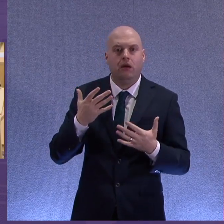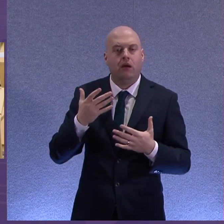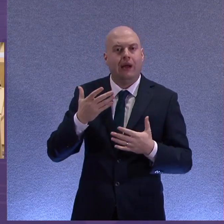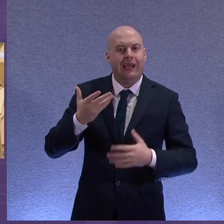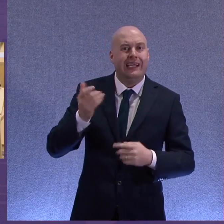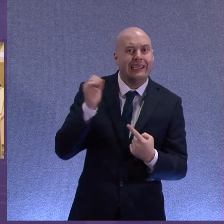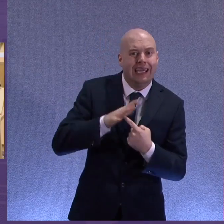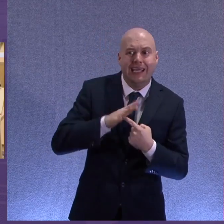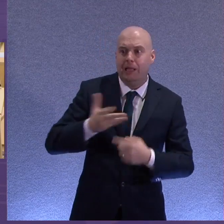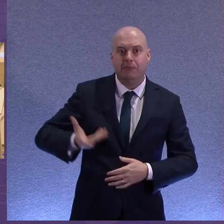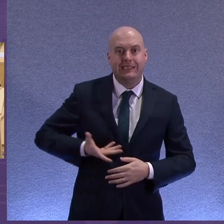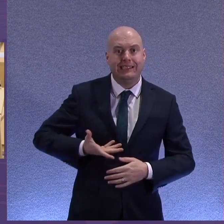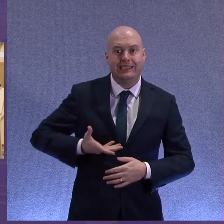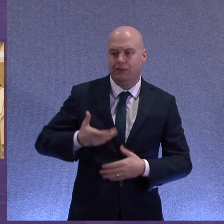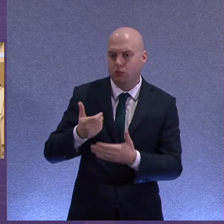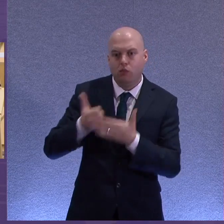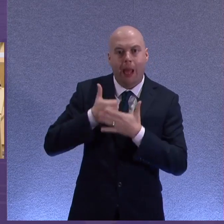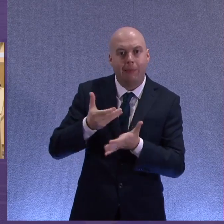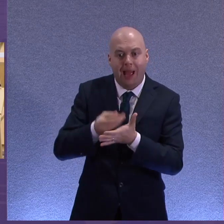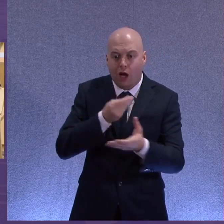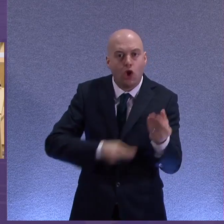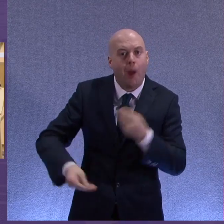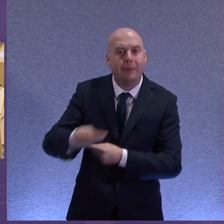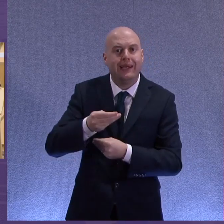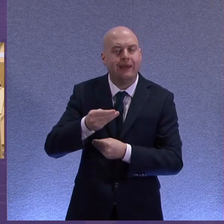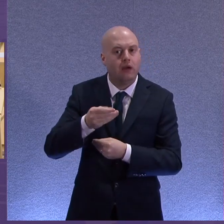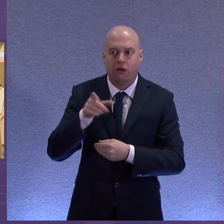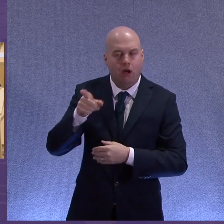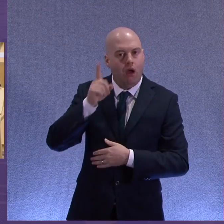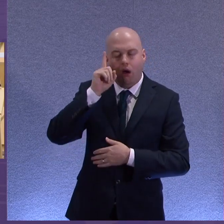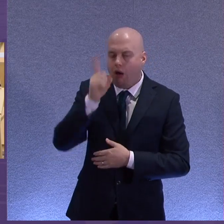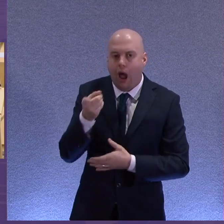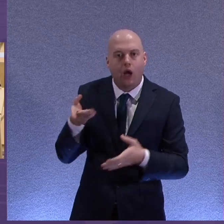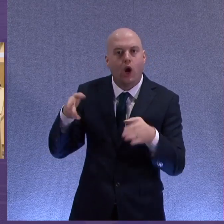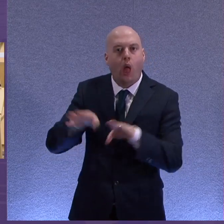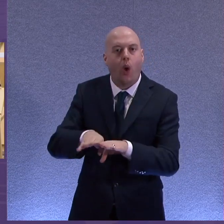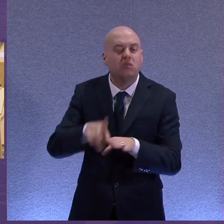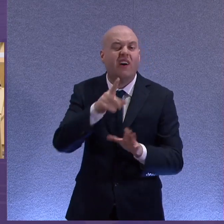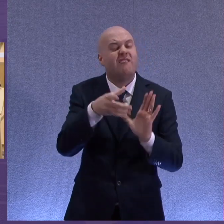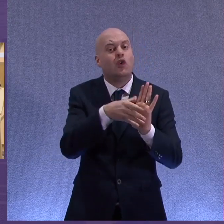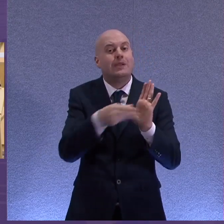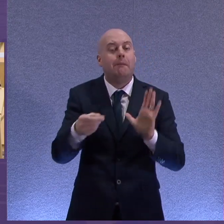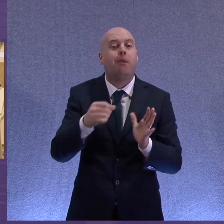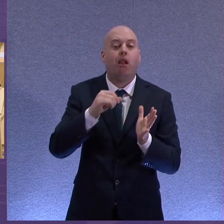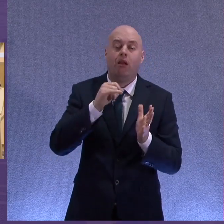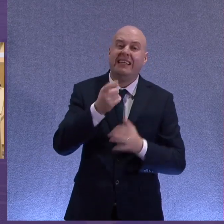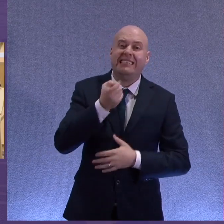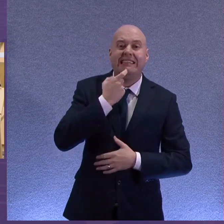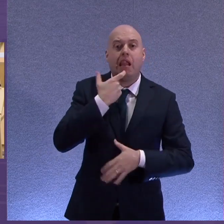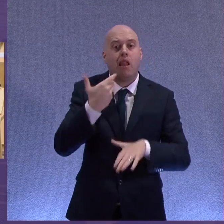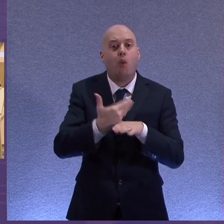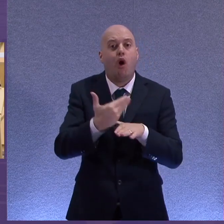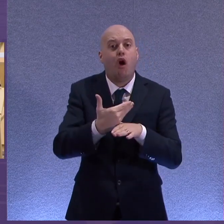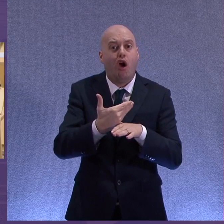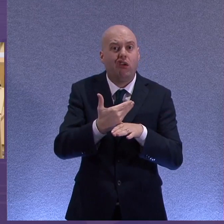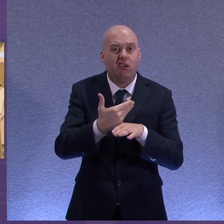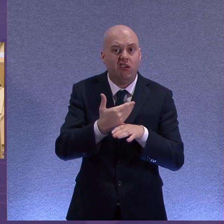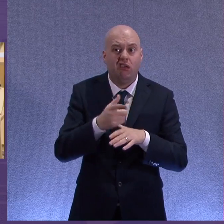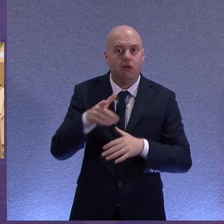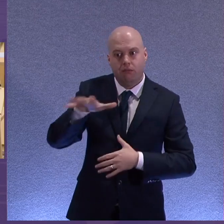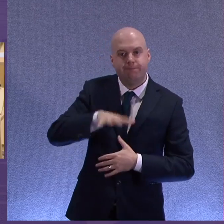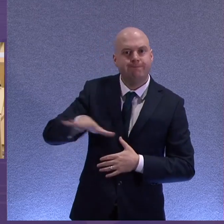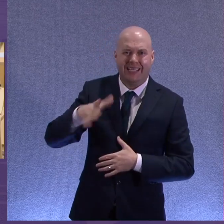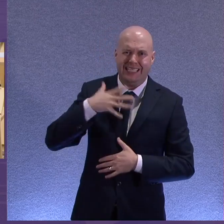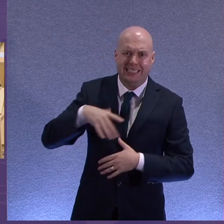resilience and which can't be easily shut down, for example the steelworks at DL, can continue to work so long as they can maintain the minimum number